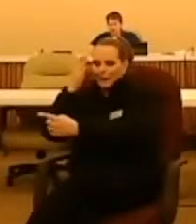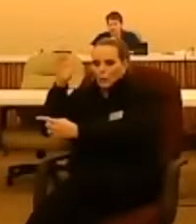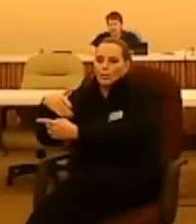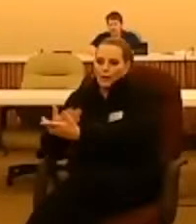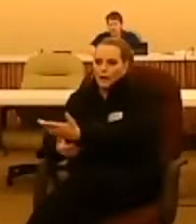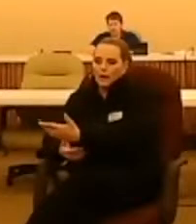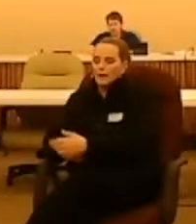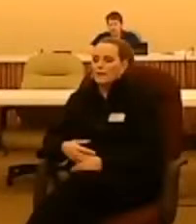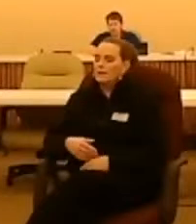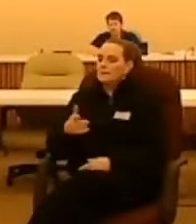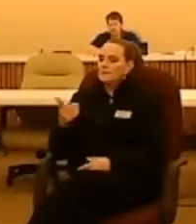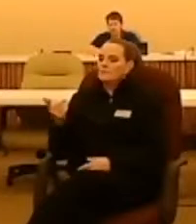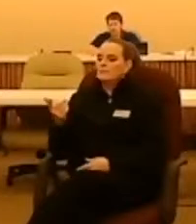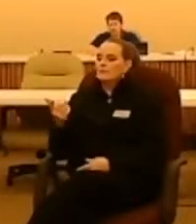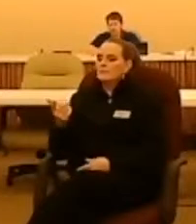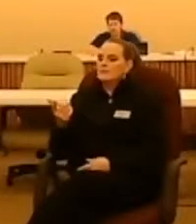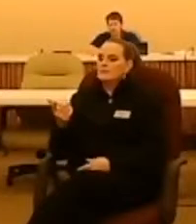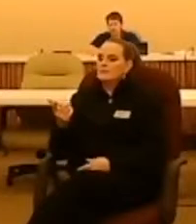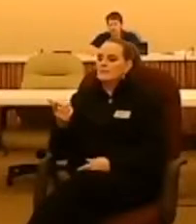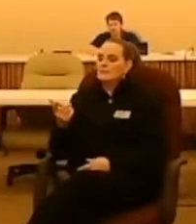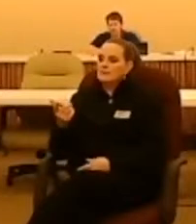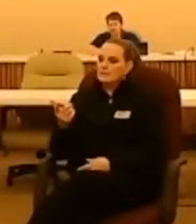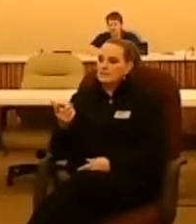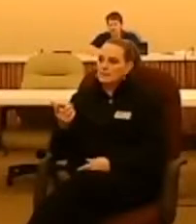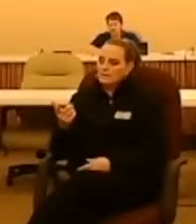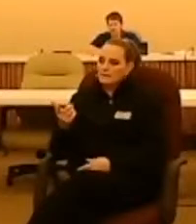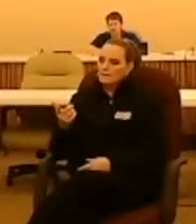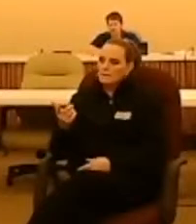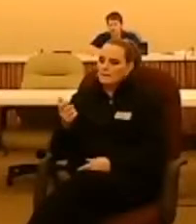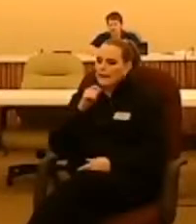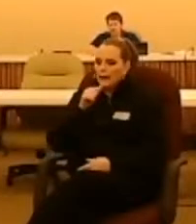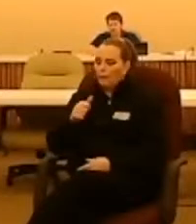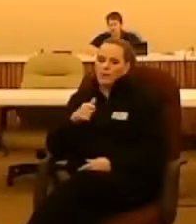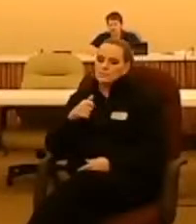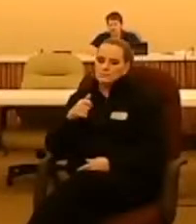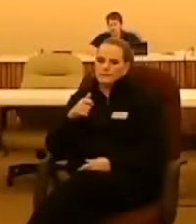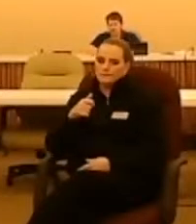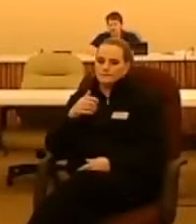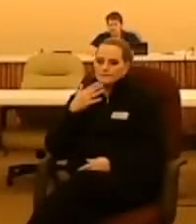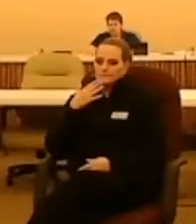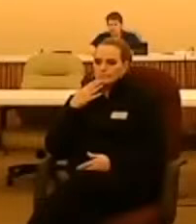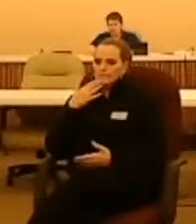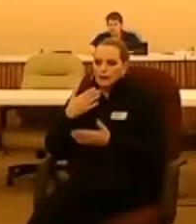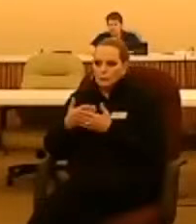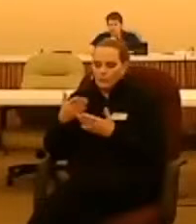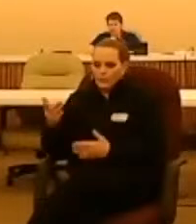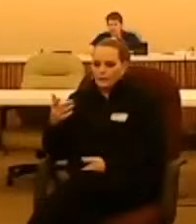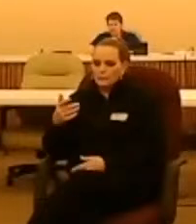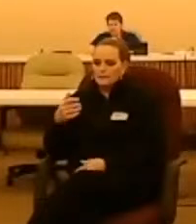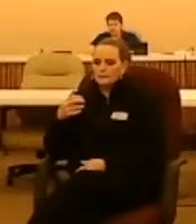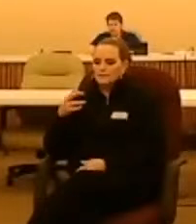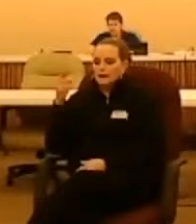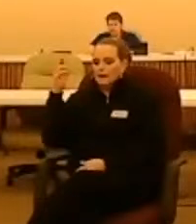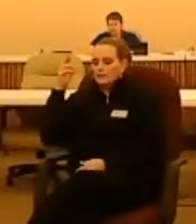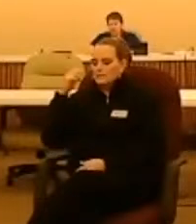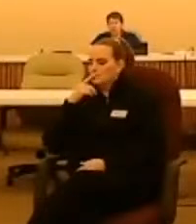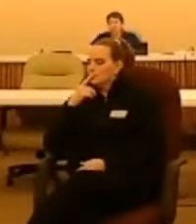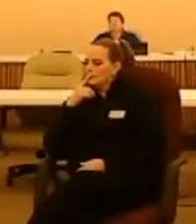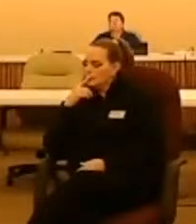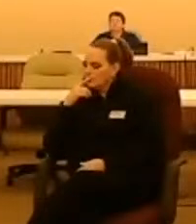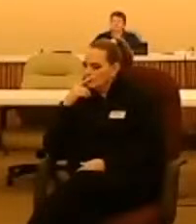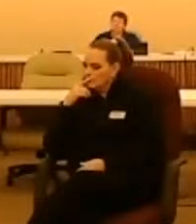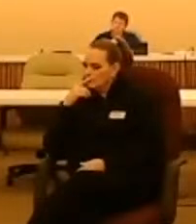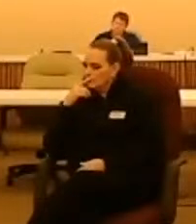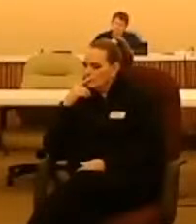it didn't pan out because because either or both the